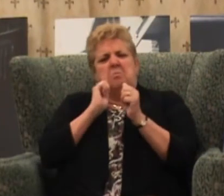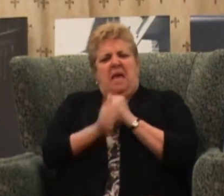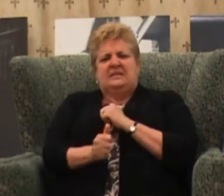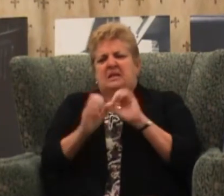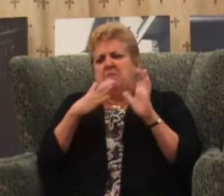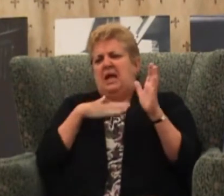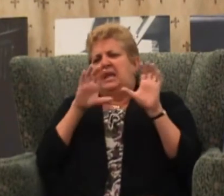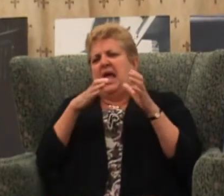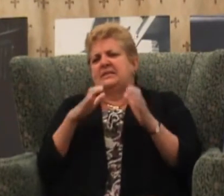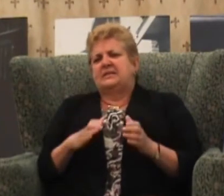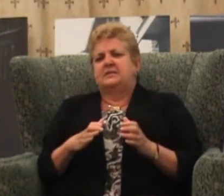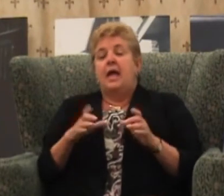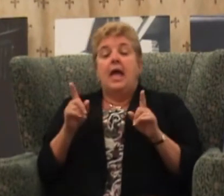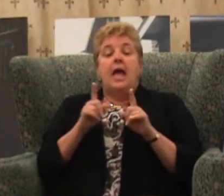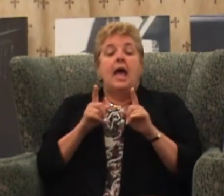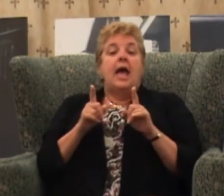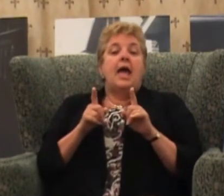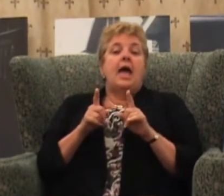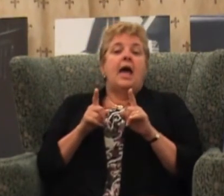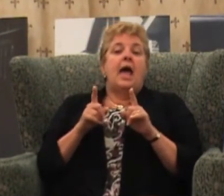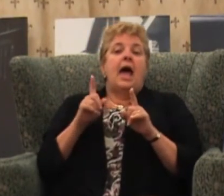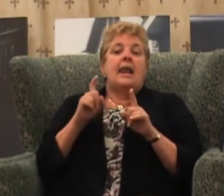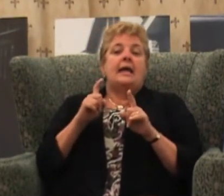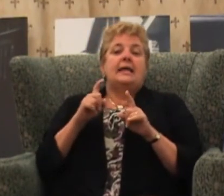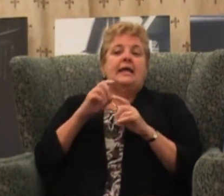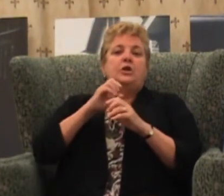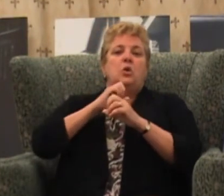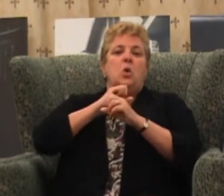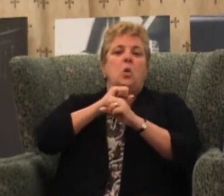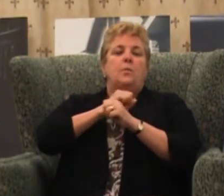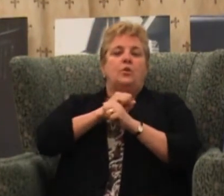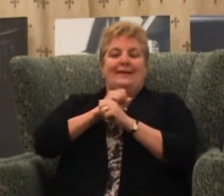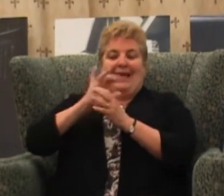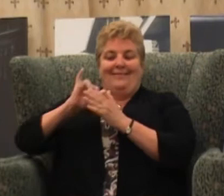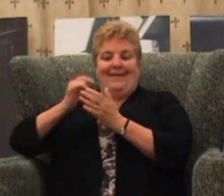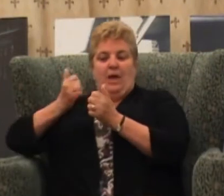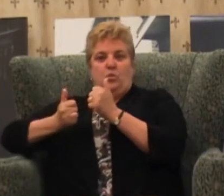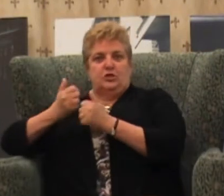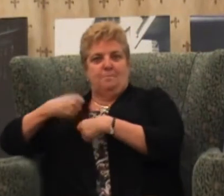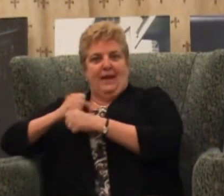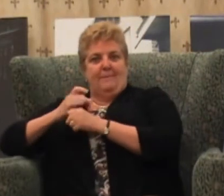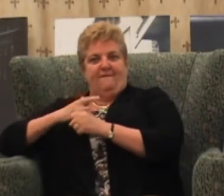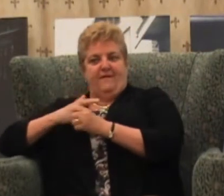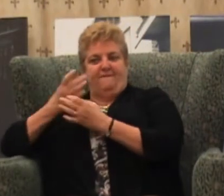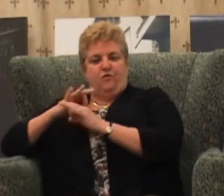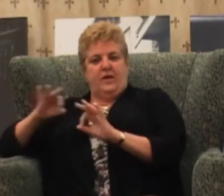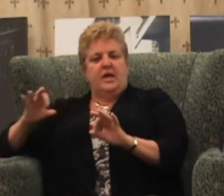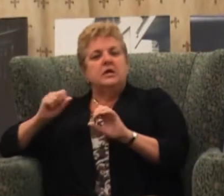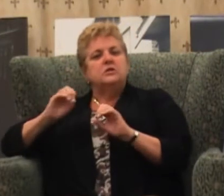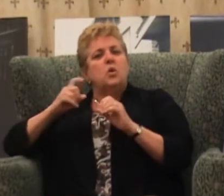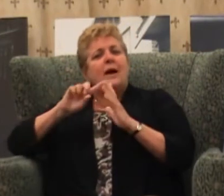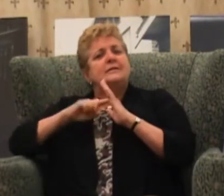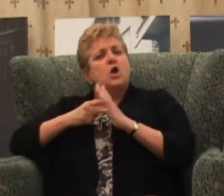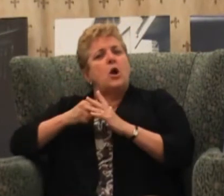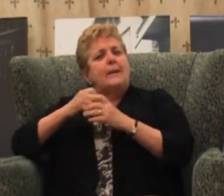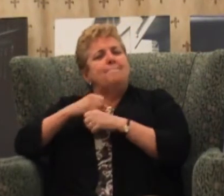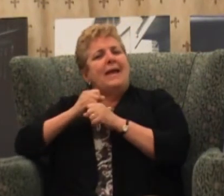like most alcoholics. I need to protect that which freed me. And so I start making excuses for it. And I said, well, nobody wants to be just a